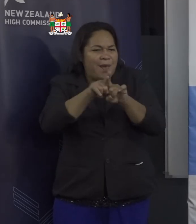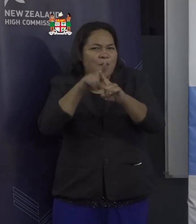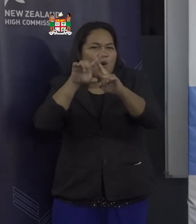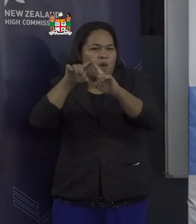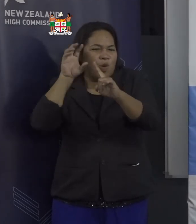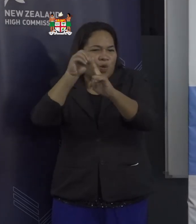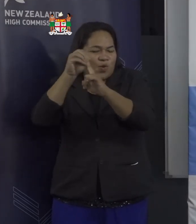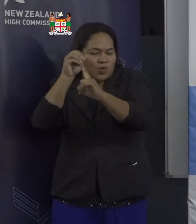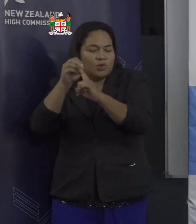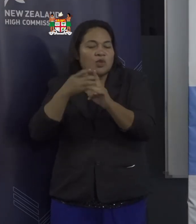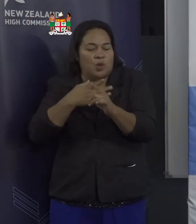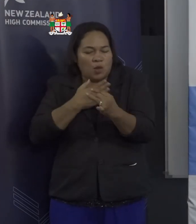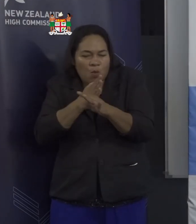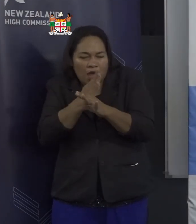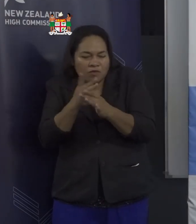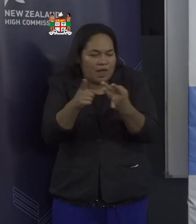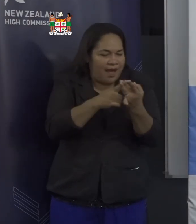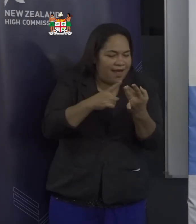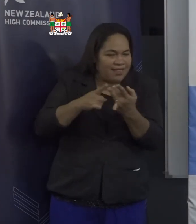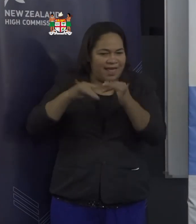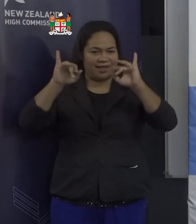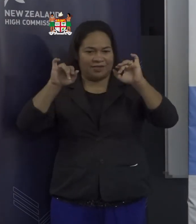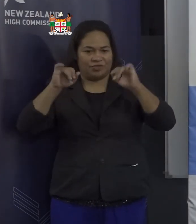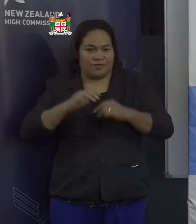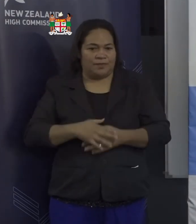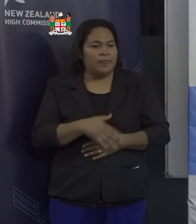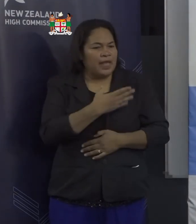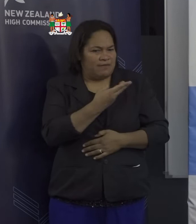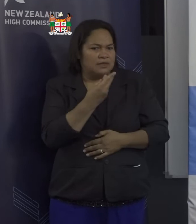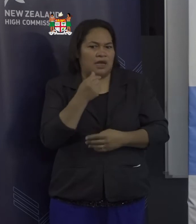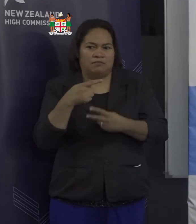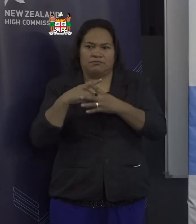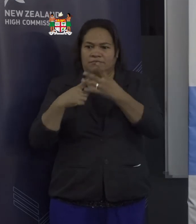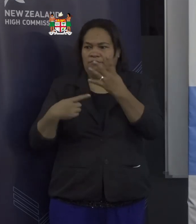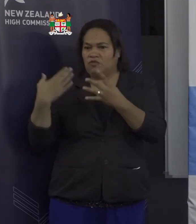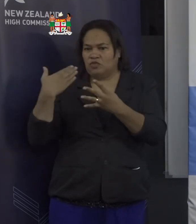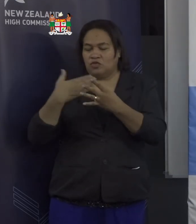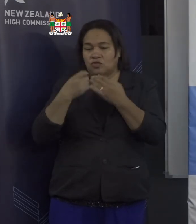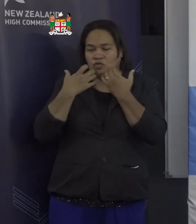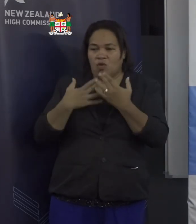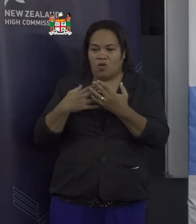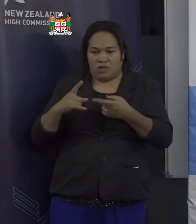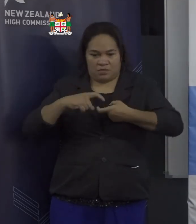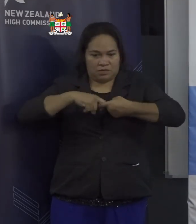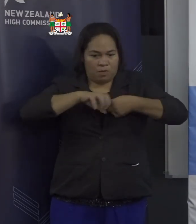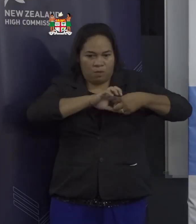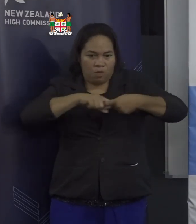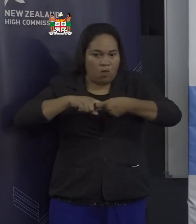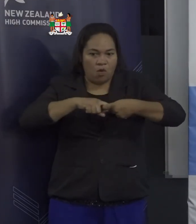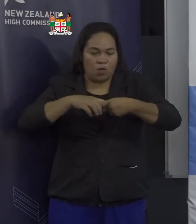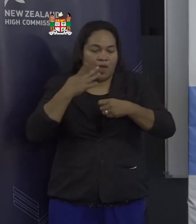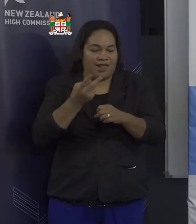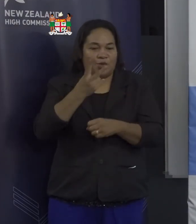work through other things. There have been a number of significant events demonstrating the strength of the Fiji-New Zealand relationship during the course